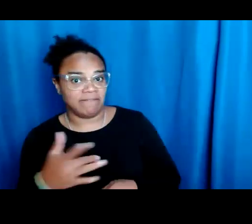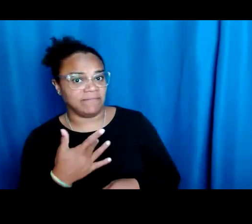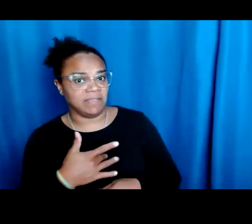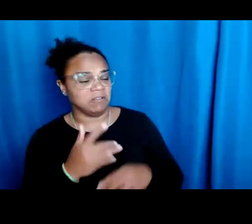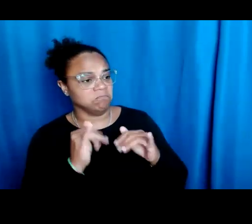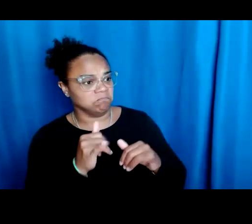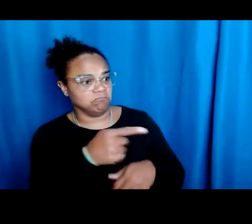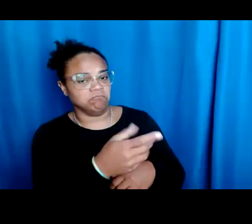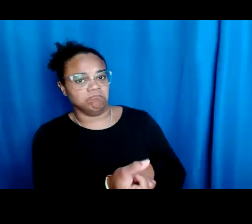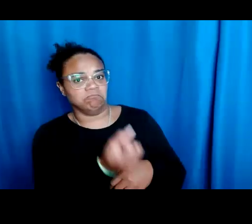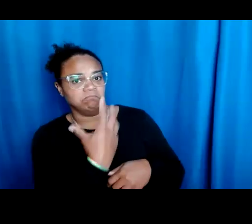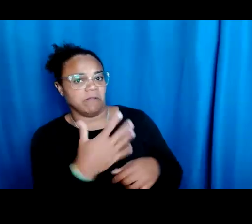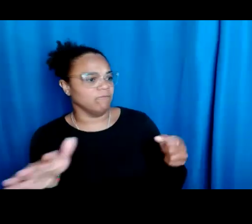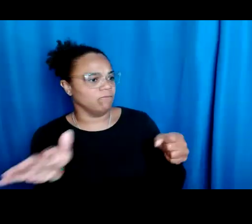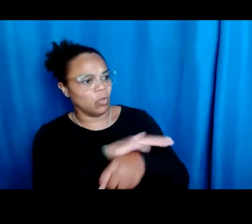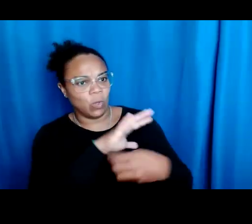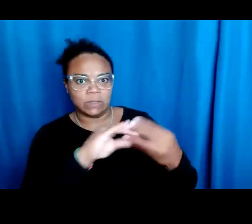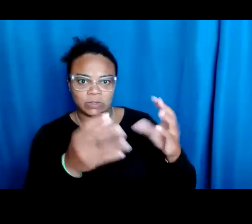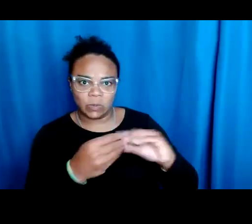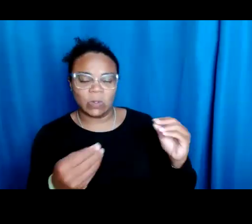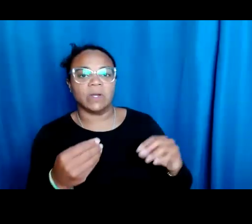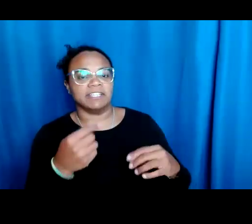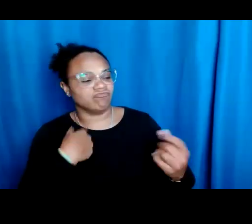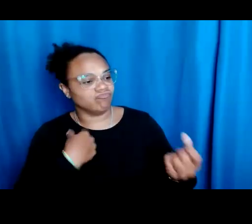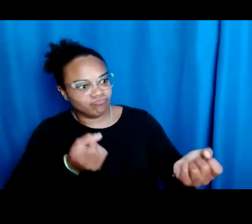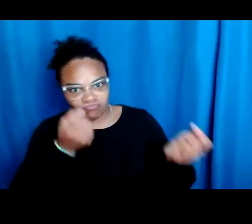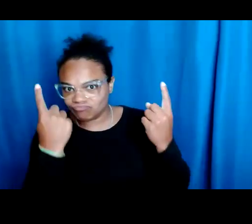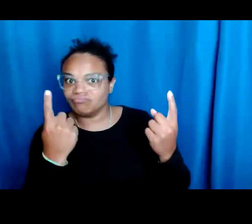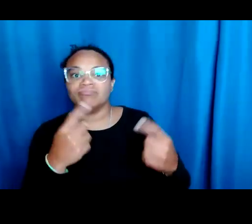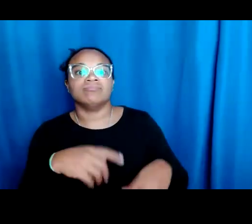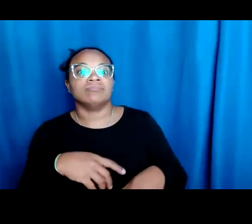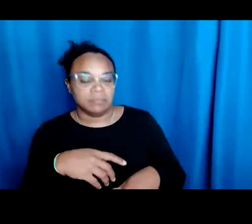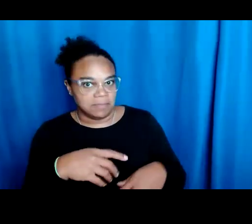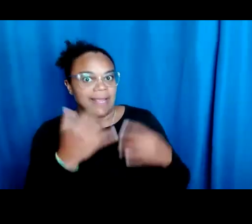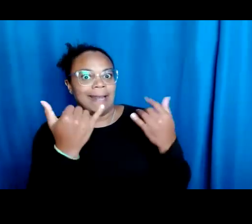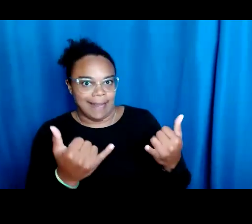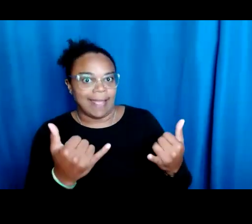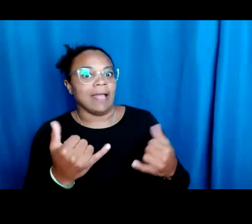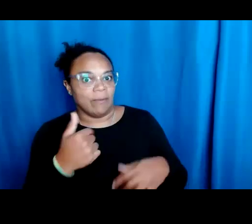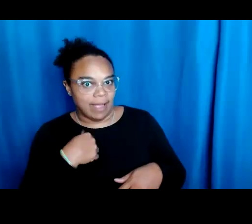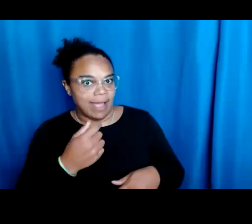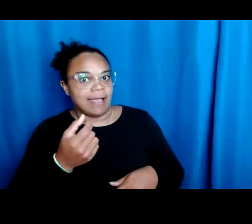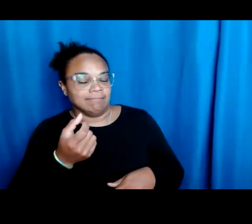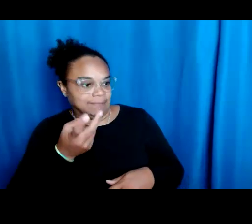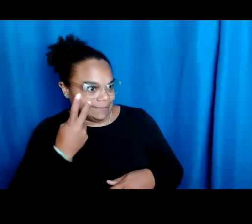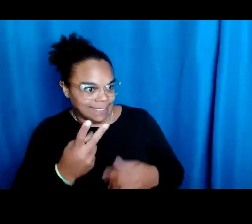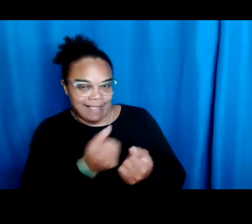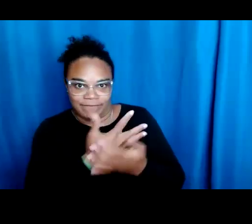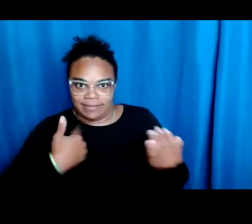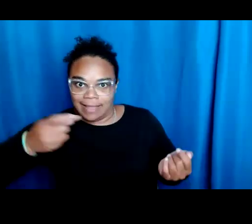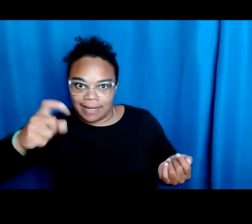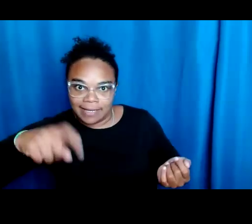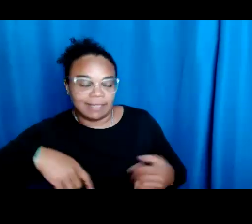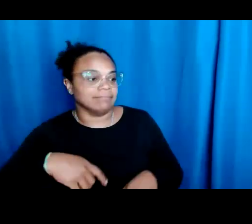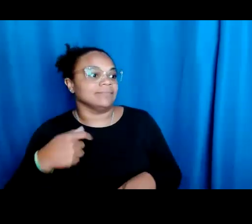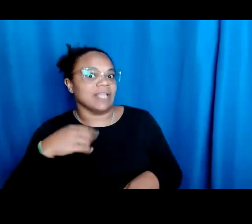with, and we're seeing what we need to see, hearing what we need to hear in this conversation. So